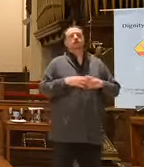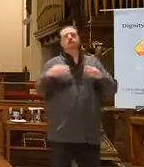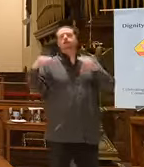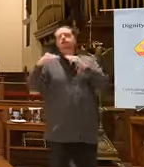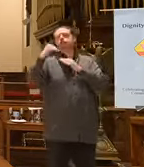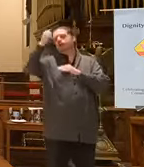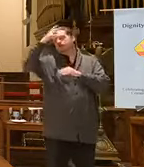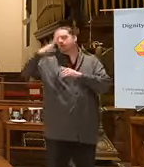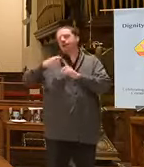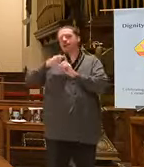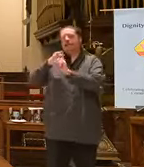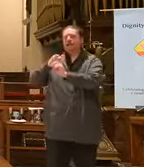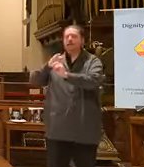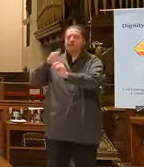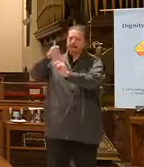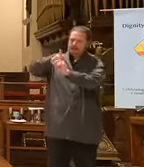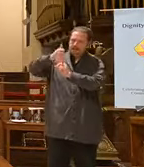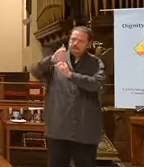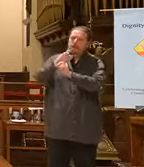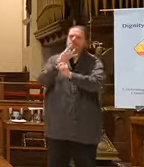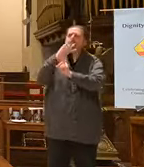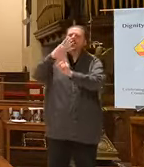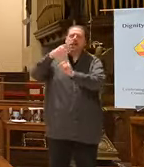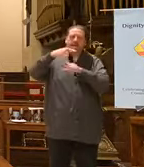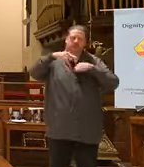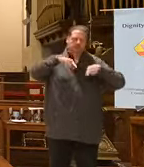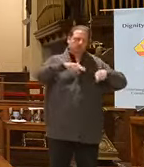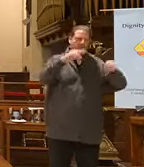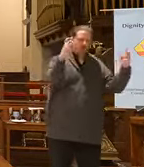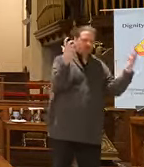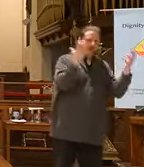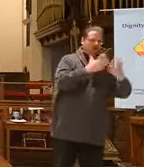Just man is a light in